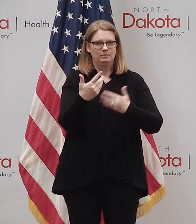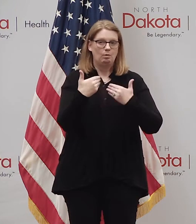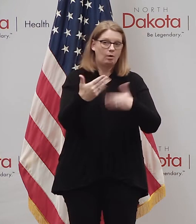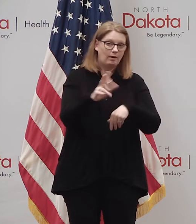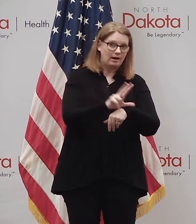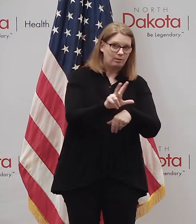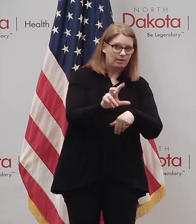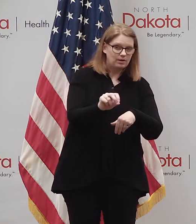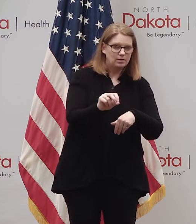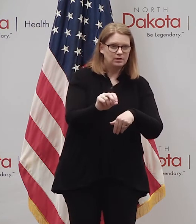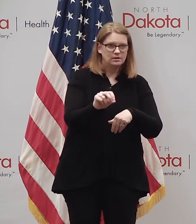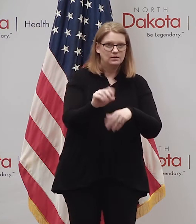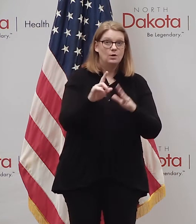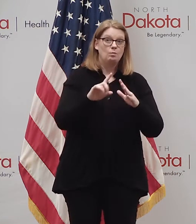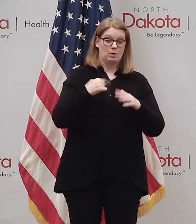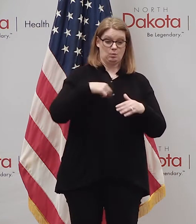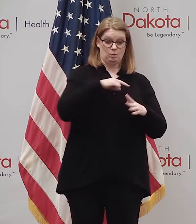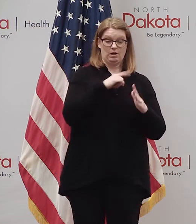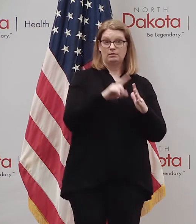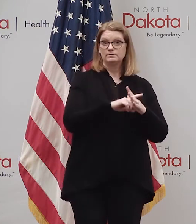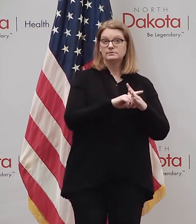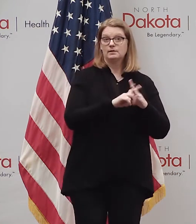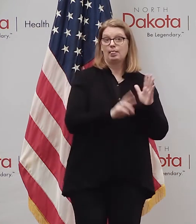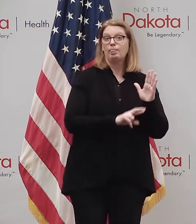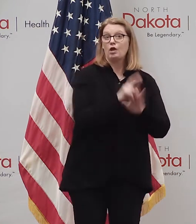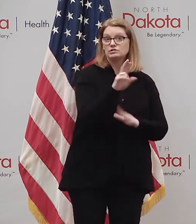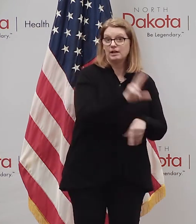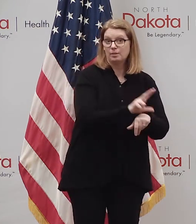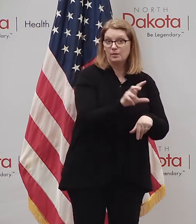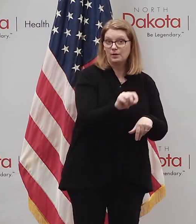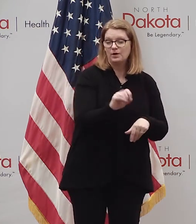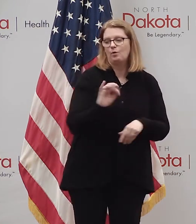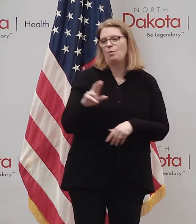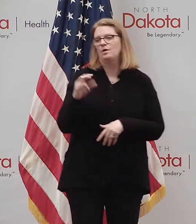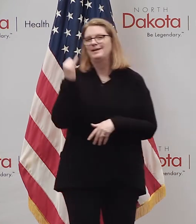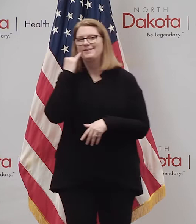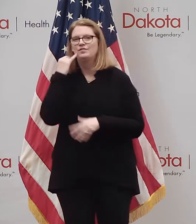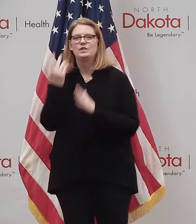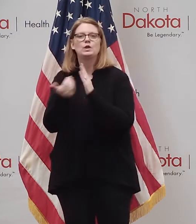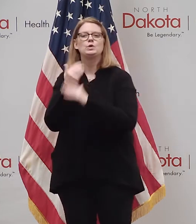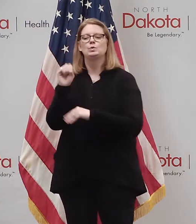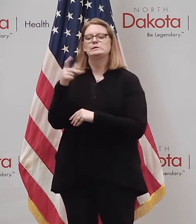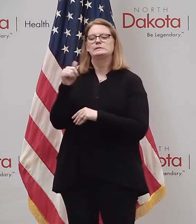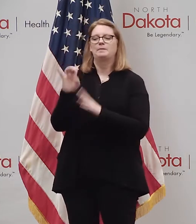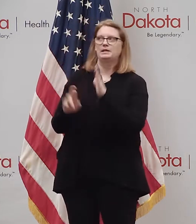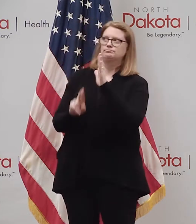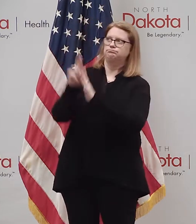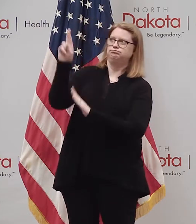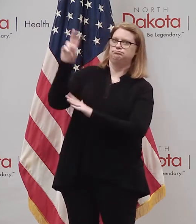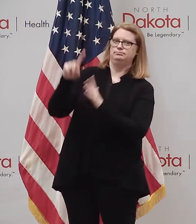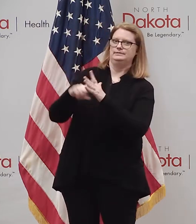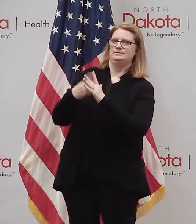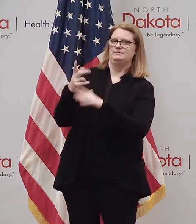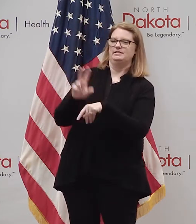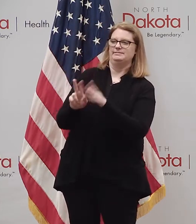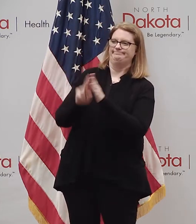at 3:30, whether we're launching at 3:30 or whether the new spacecraft is launching at 3:30.